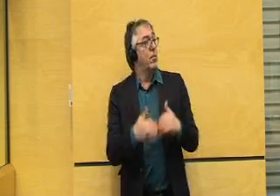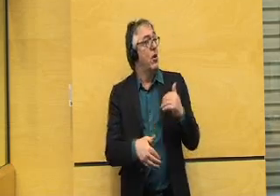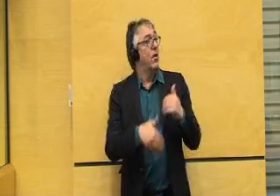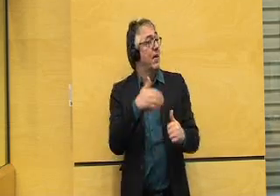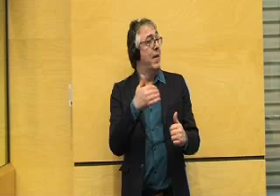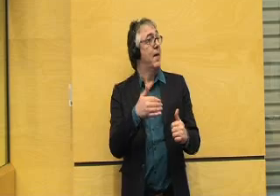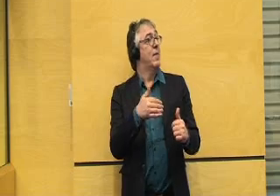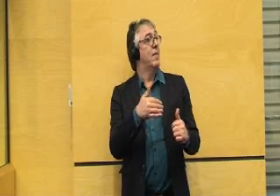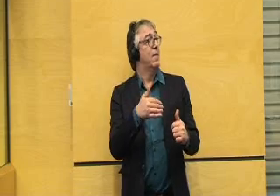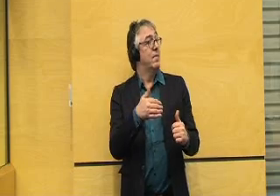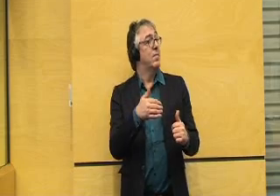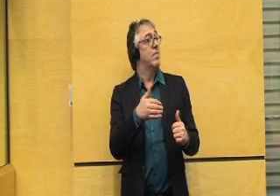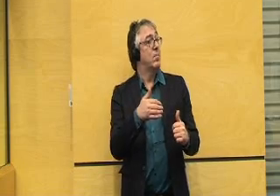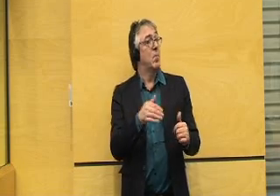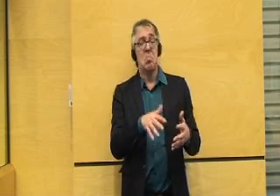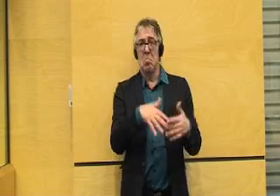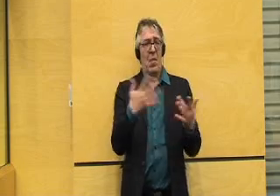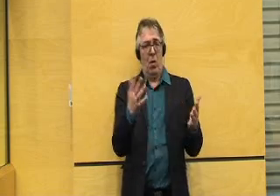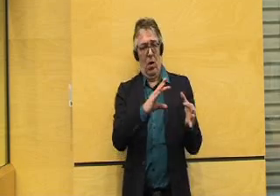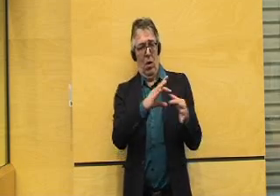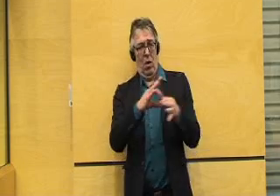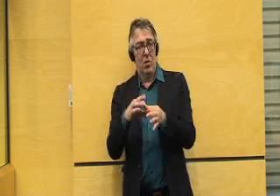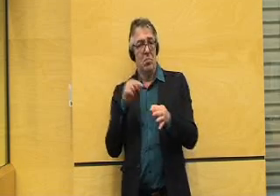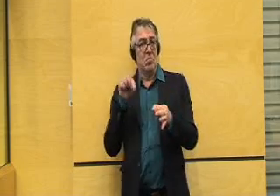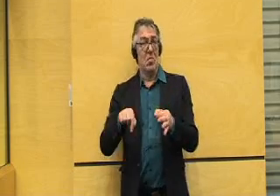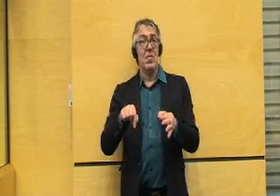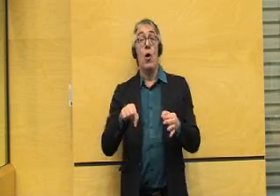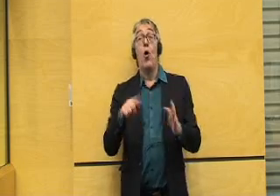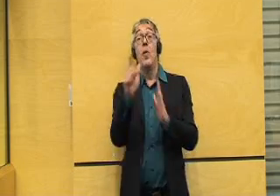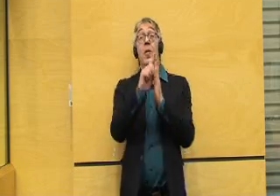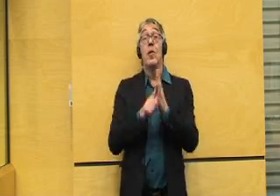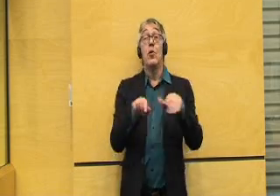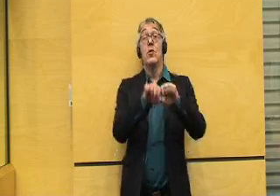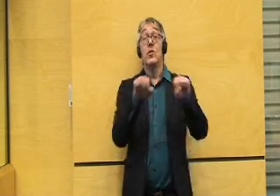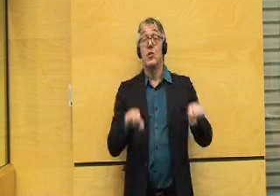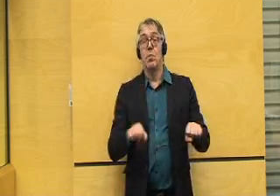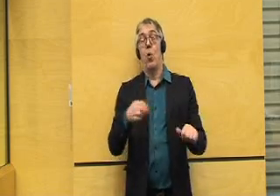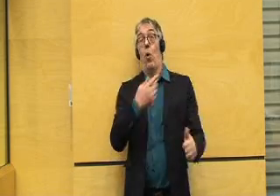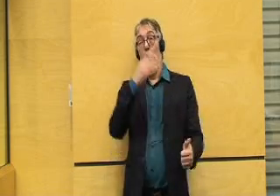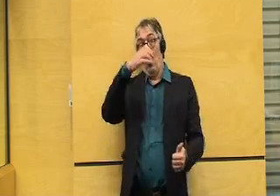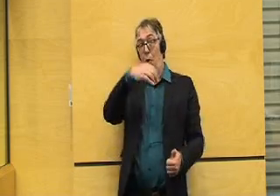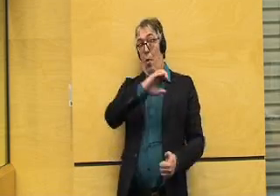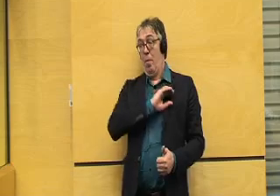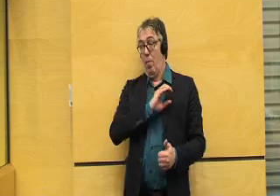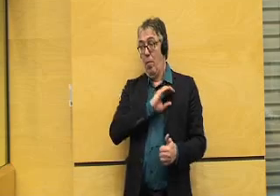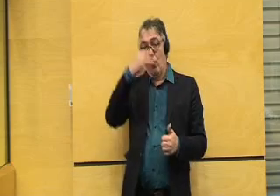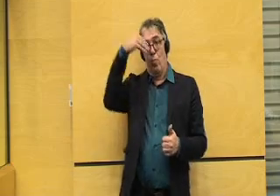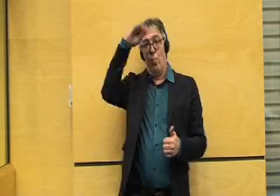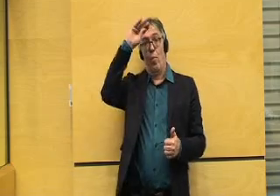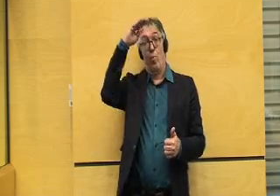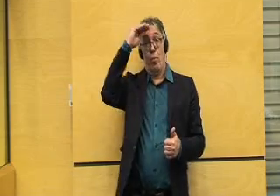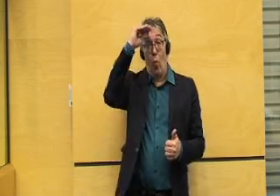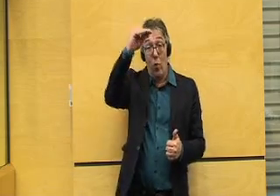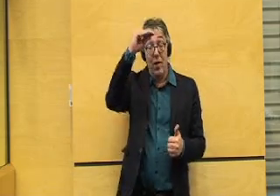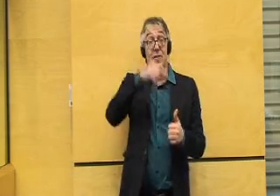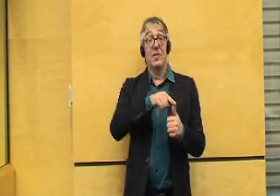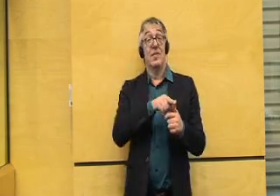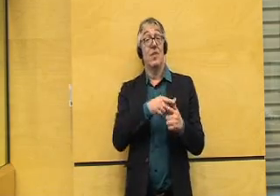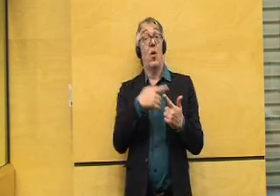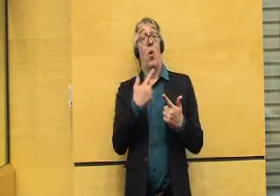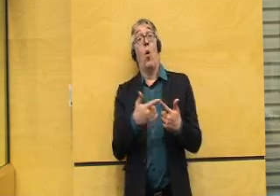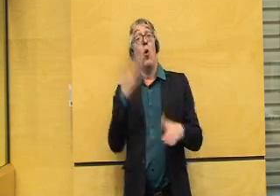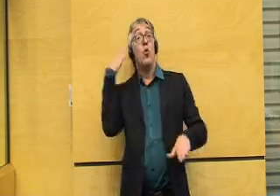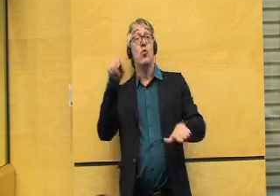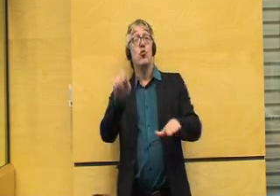system. Police officers, judges don't have knowledge about persons with intellectual disabilities, and they are